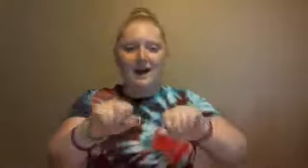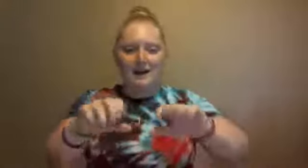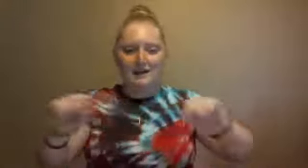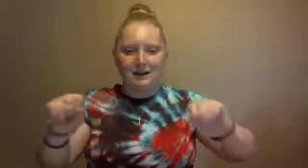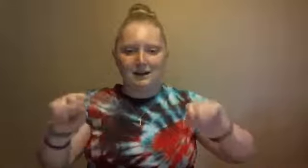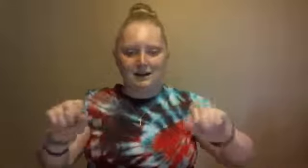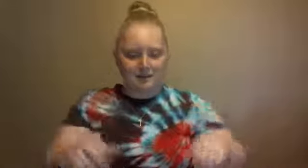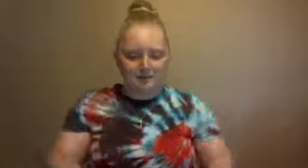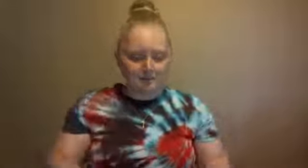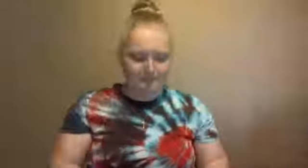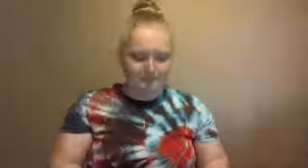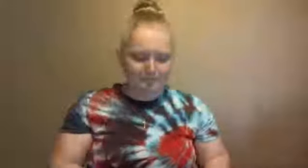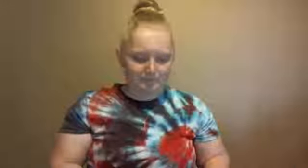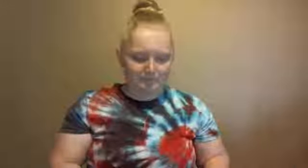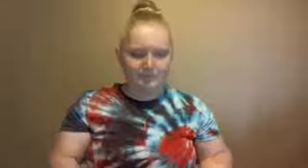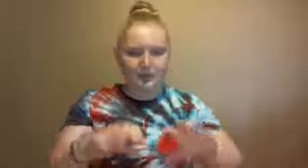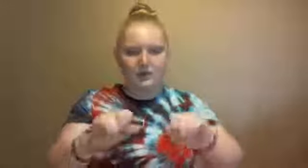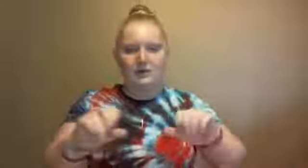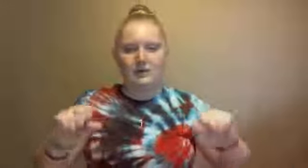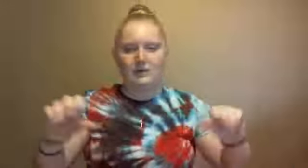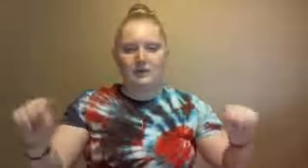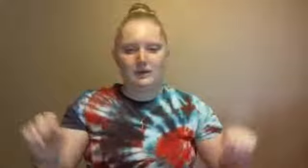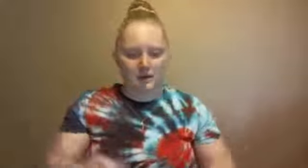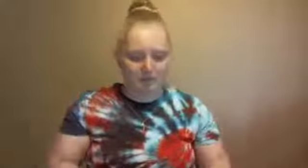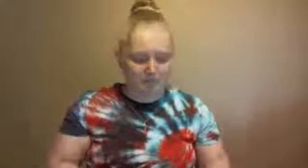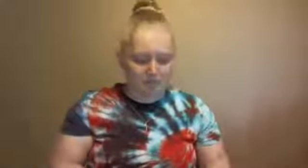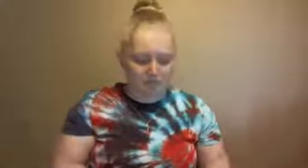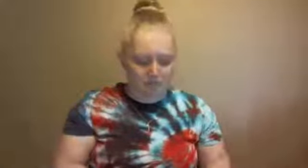Hot dog. Can do it 3 times too.